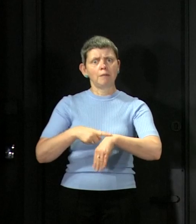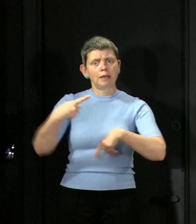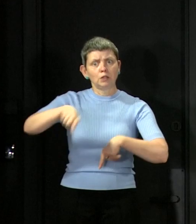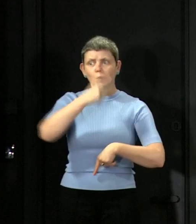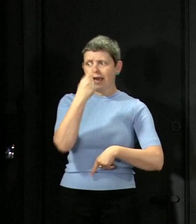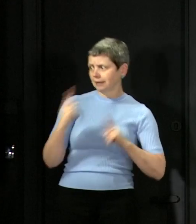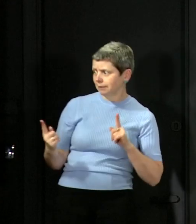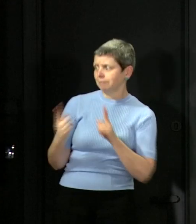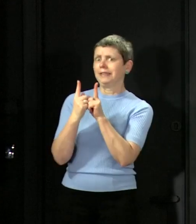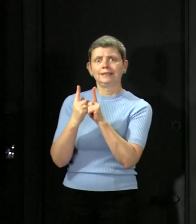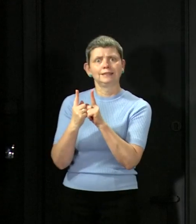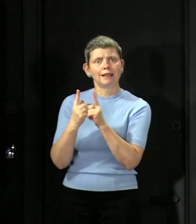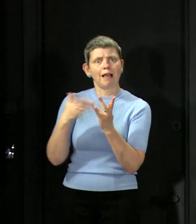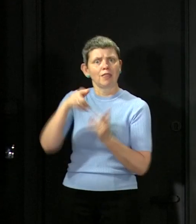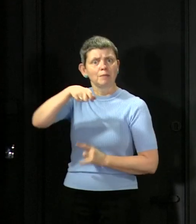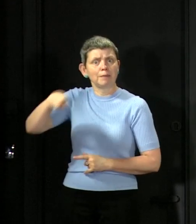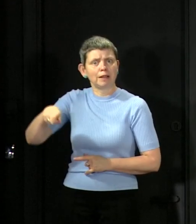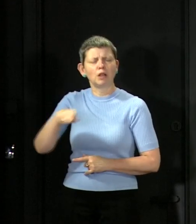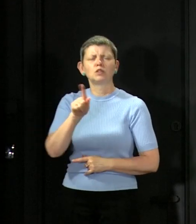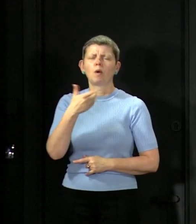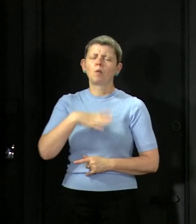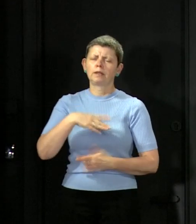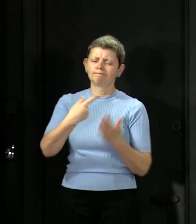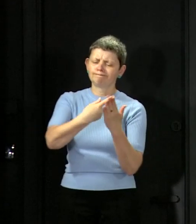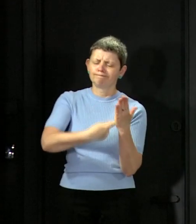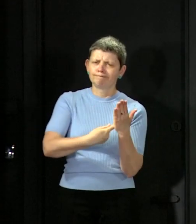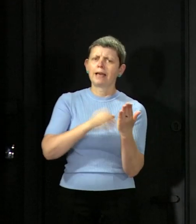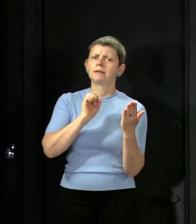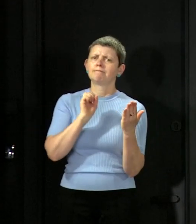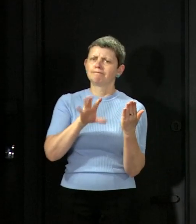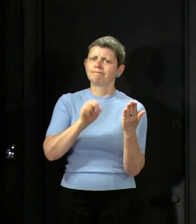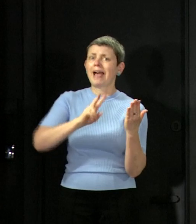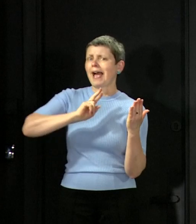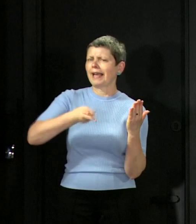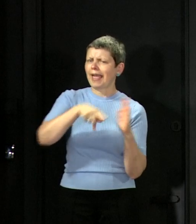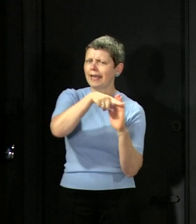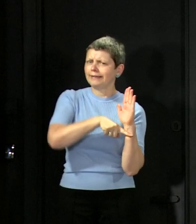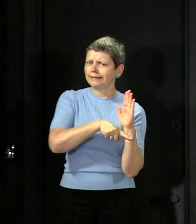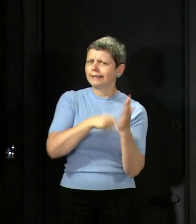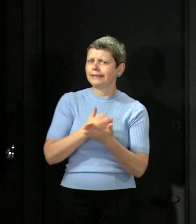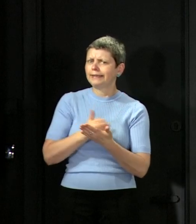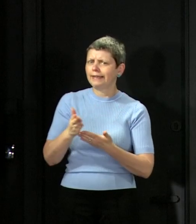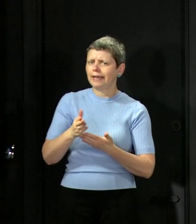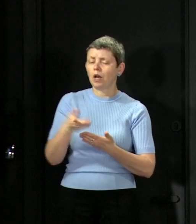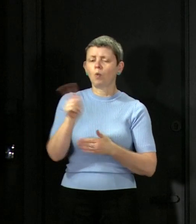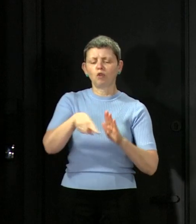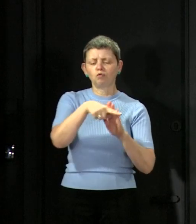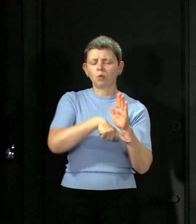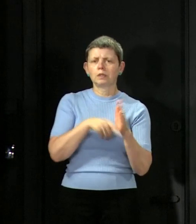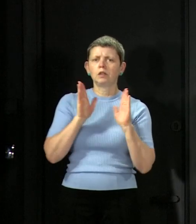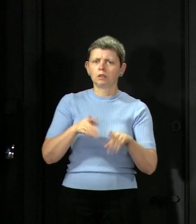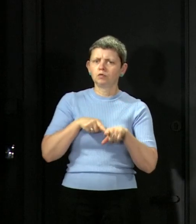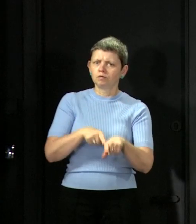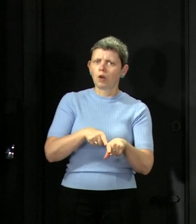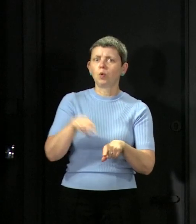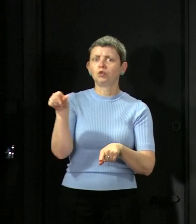to meet up. And so I want to take the time to outline once again what the changes are and also the rules that you must follow to stay